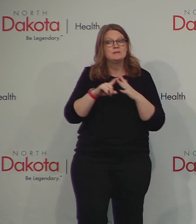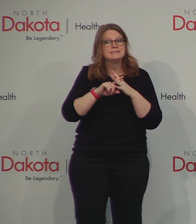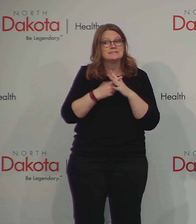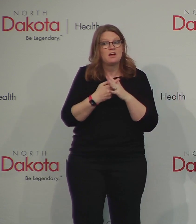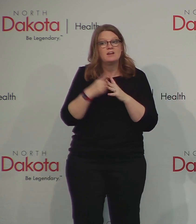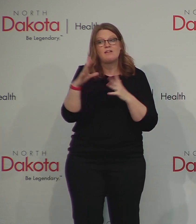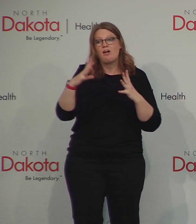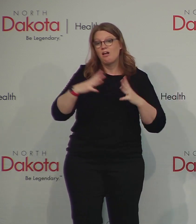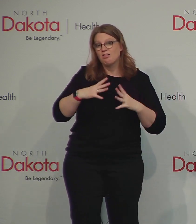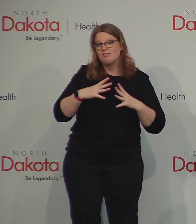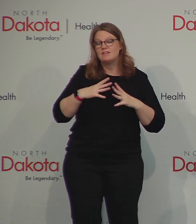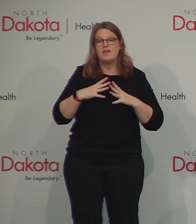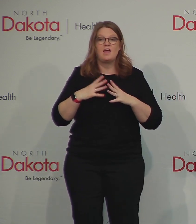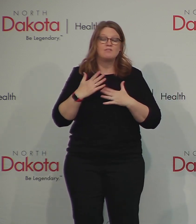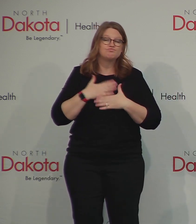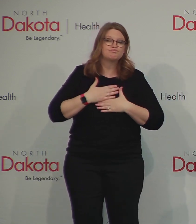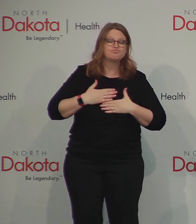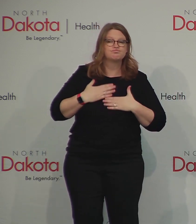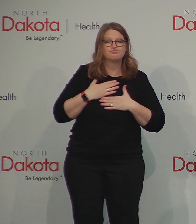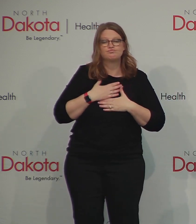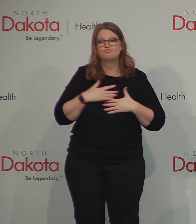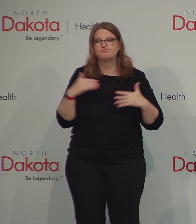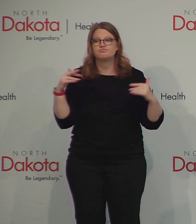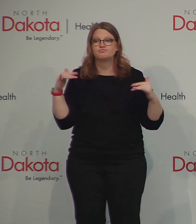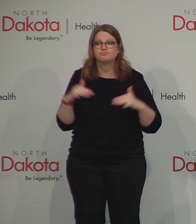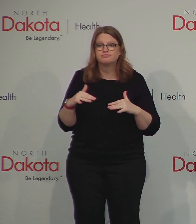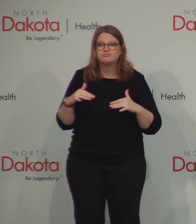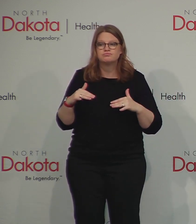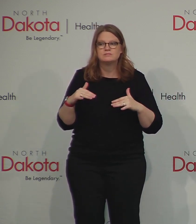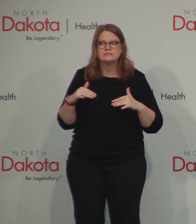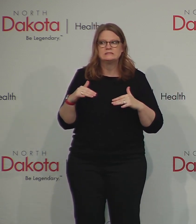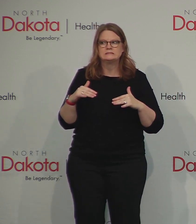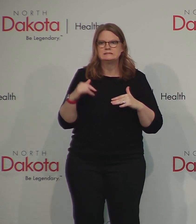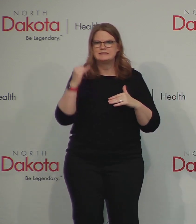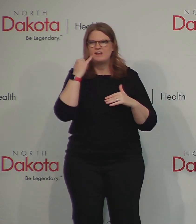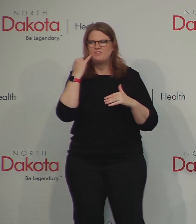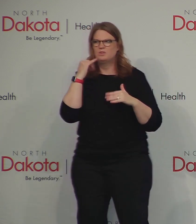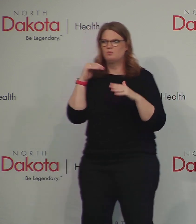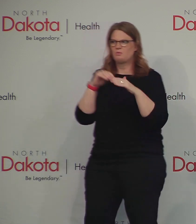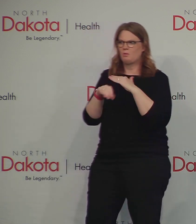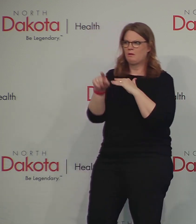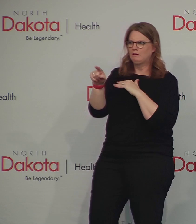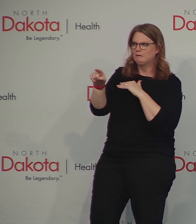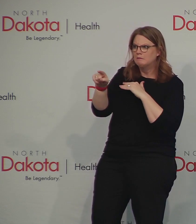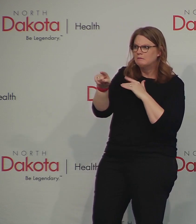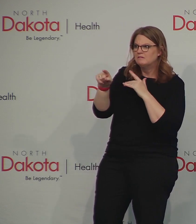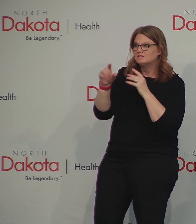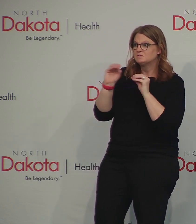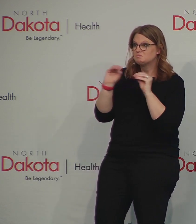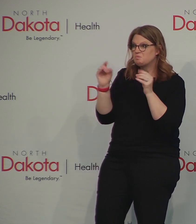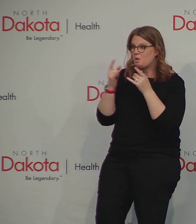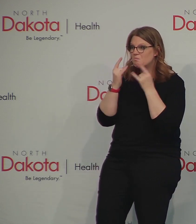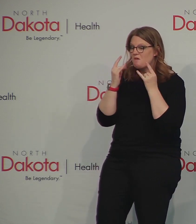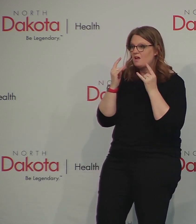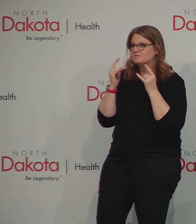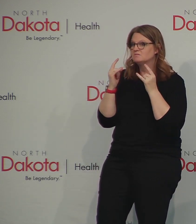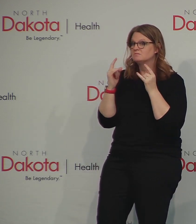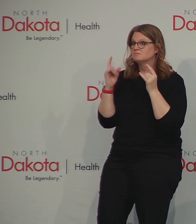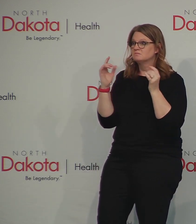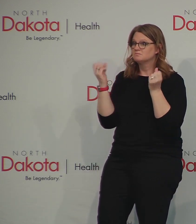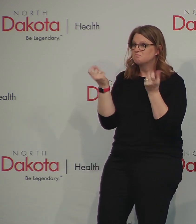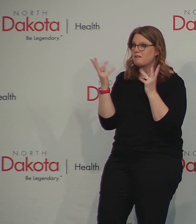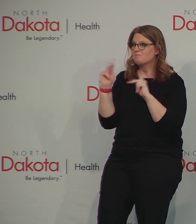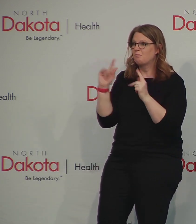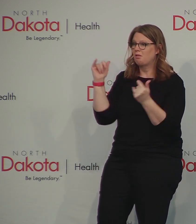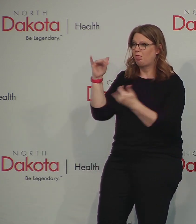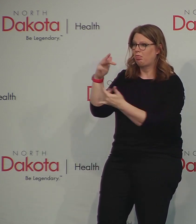be aware and be alert that at places that have got large crowds of people unmasked in poorly ventilated locations, that should